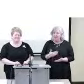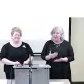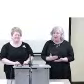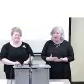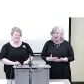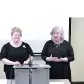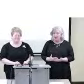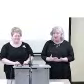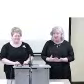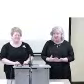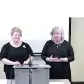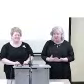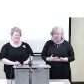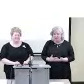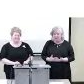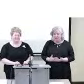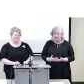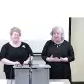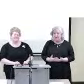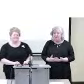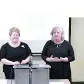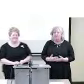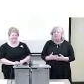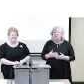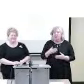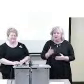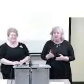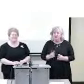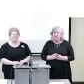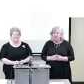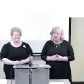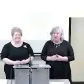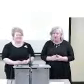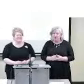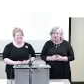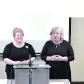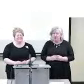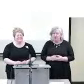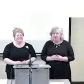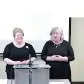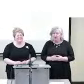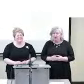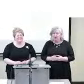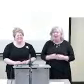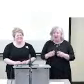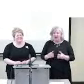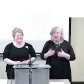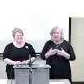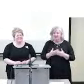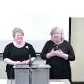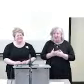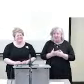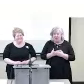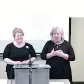begin you can begin to write your assignments in your planner for example if you see on the 24th march 23rd i